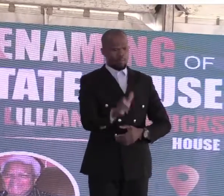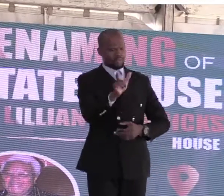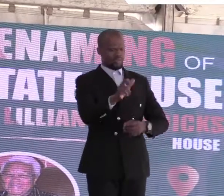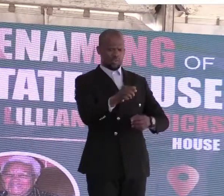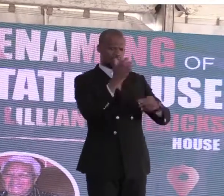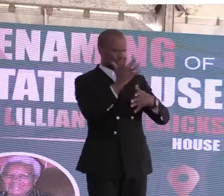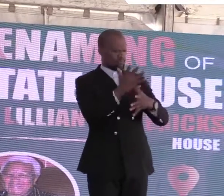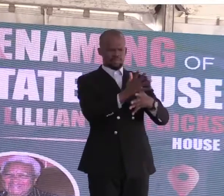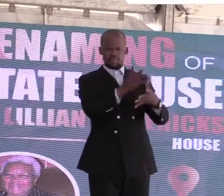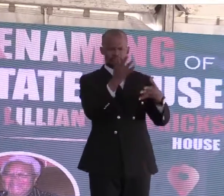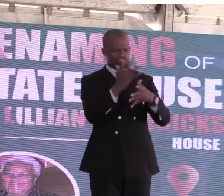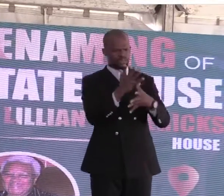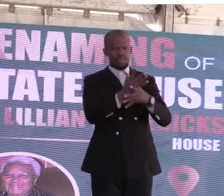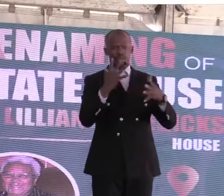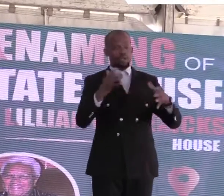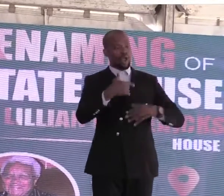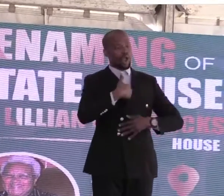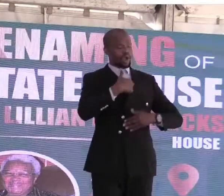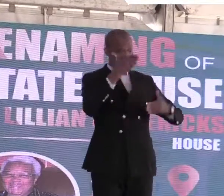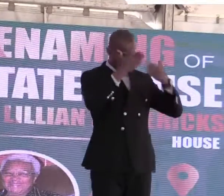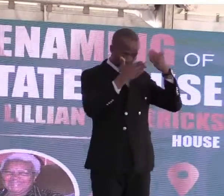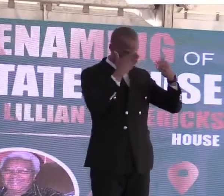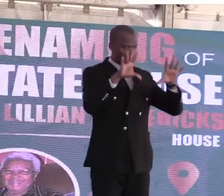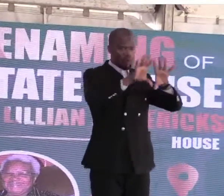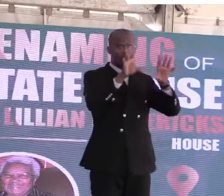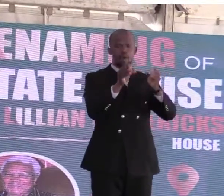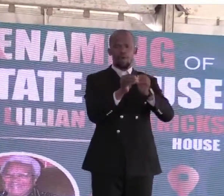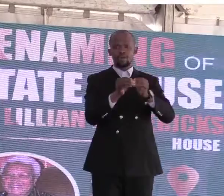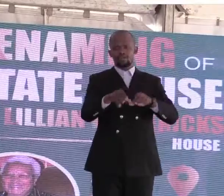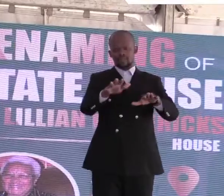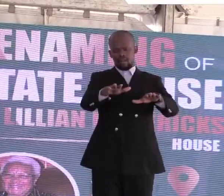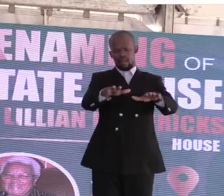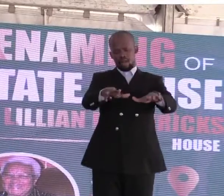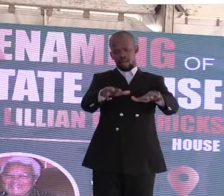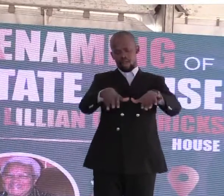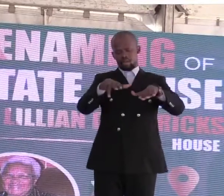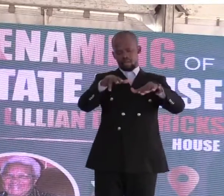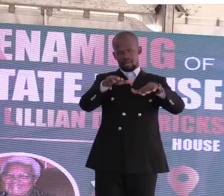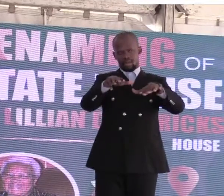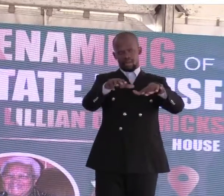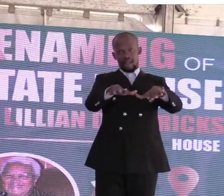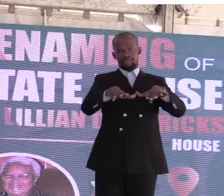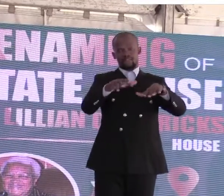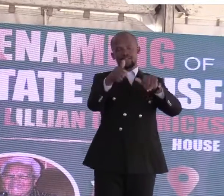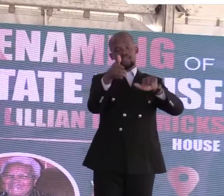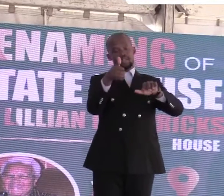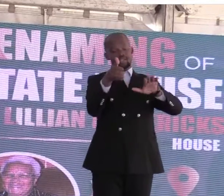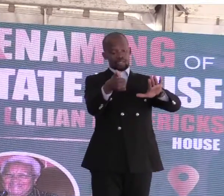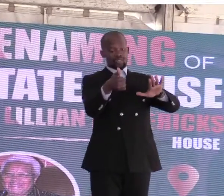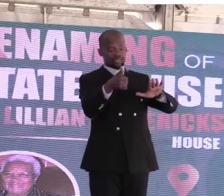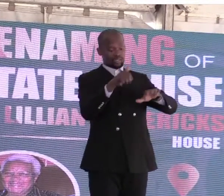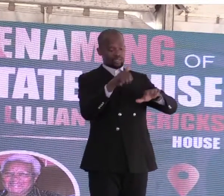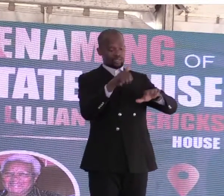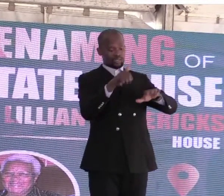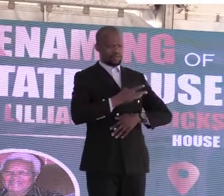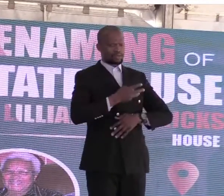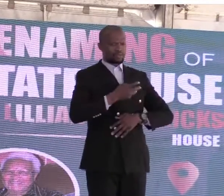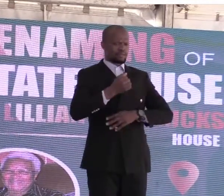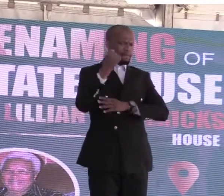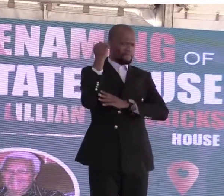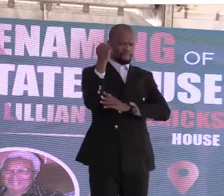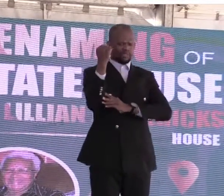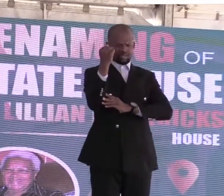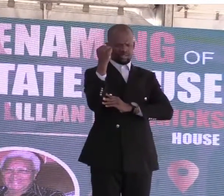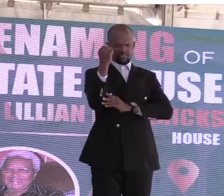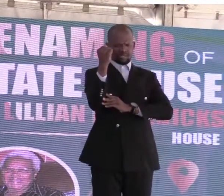rights. I greet you all in the name of 1956 Women's March that paved way